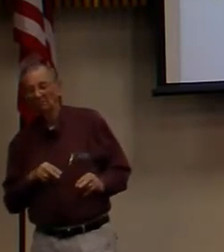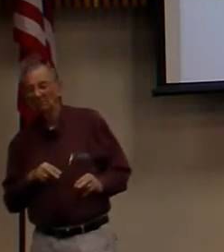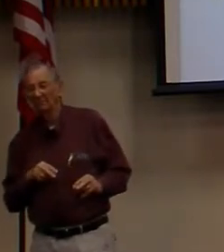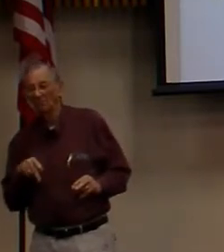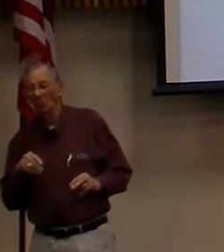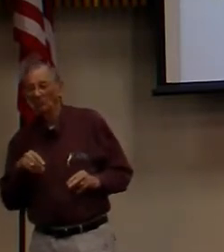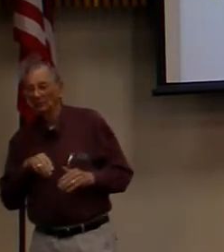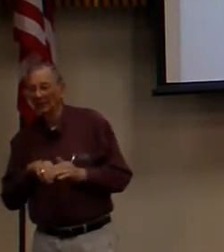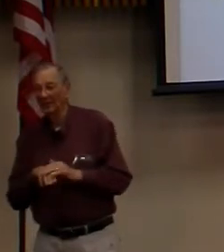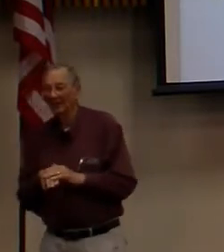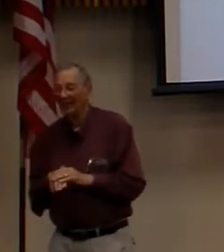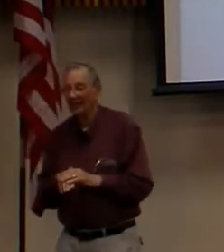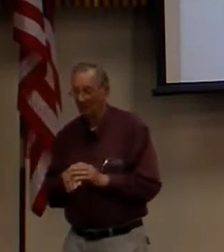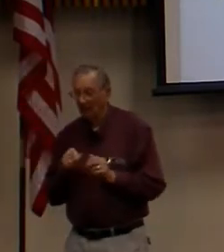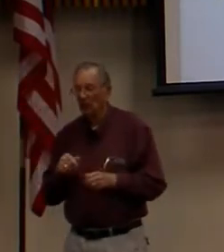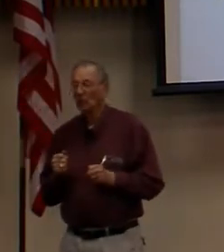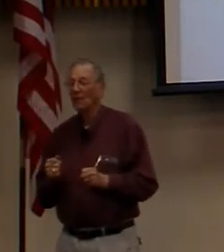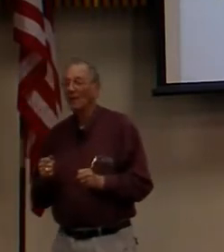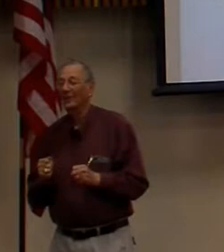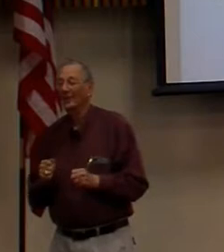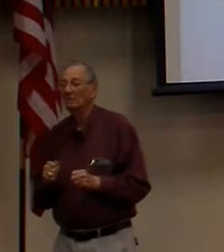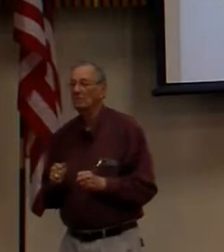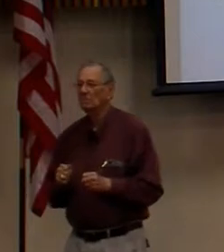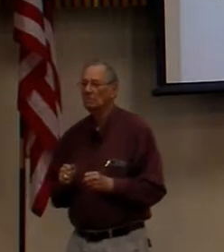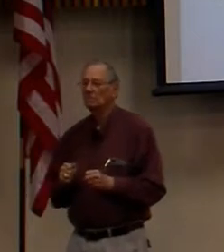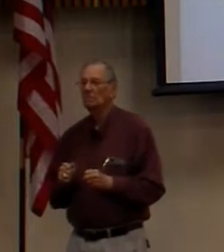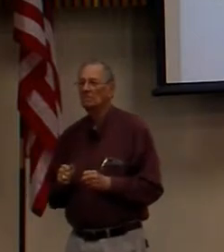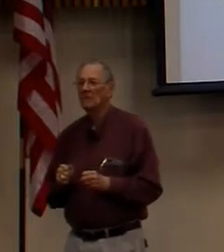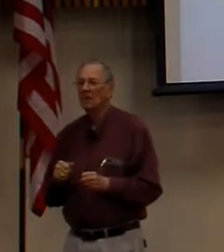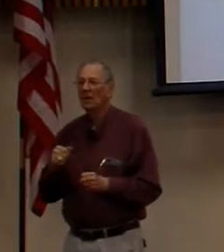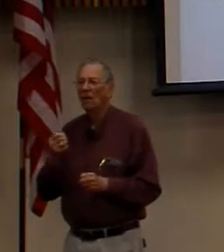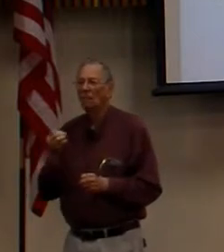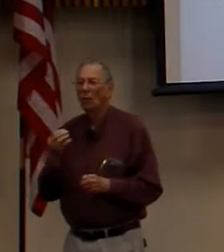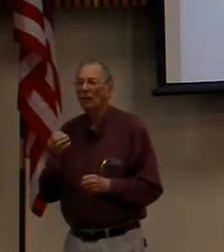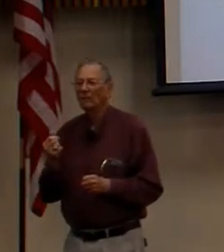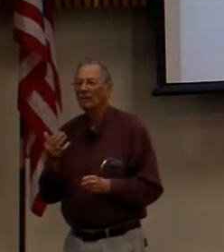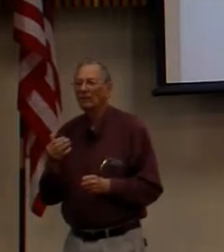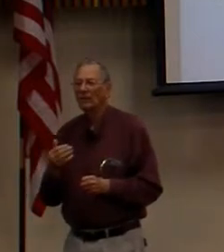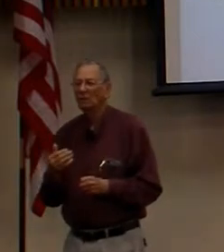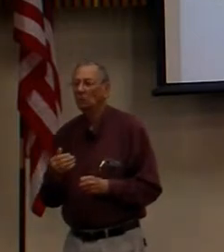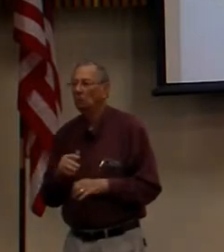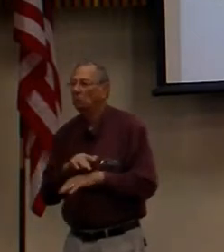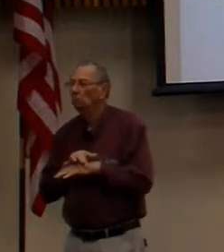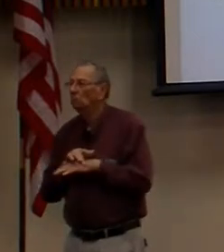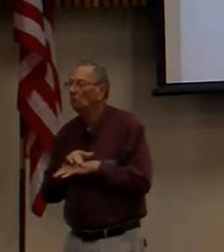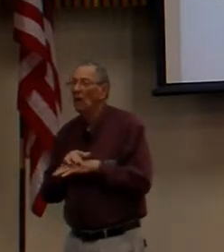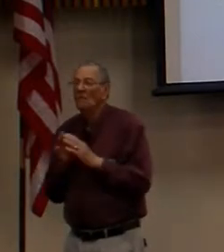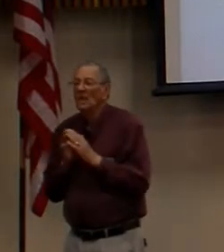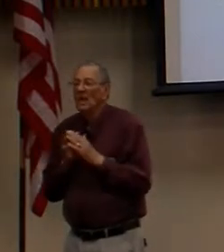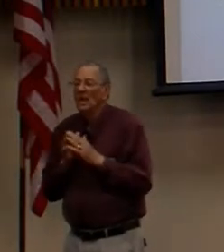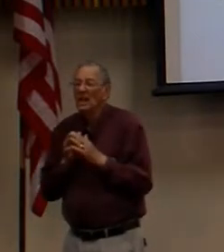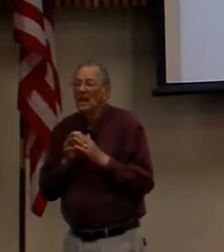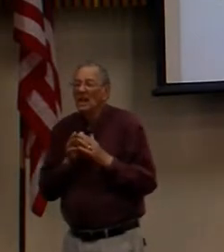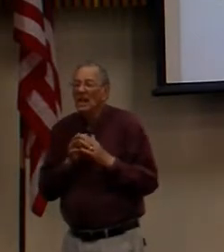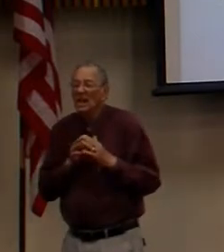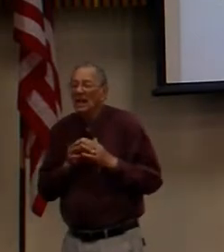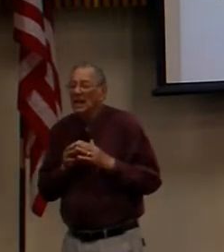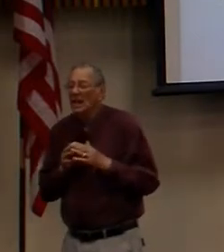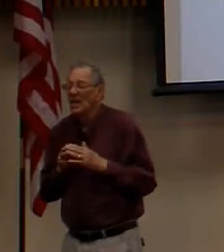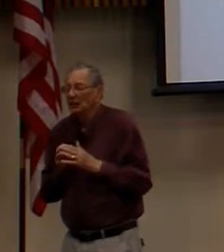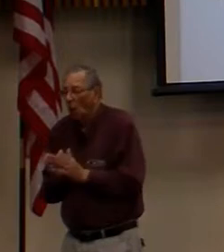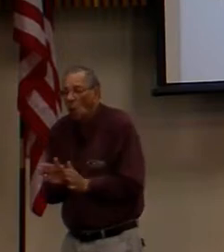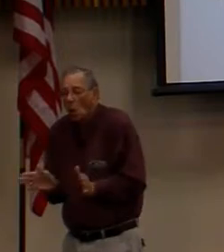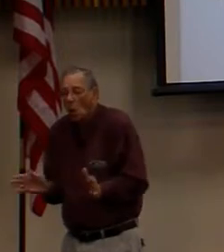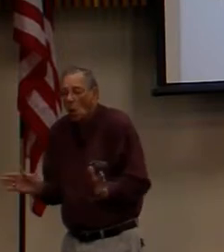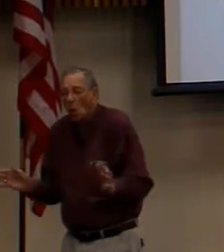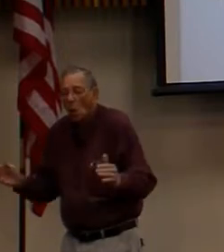post. And then you drive in, and probably for the next 14 or 15 miles, it's this village just completely enclosed. It's